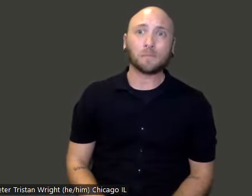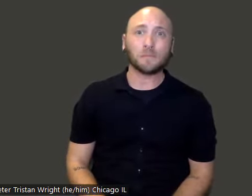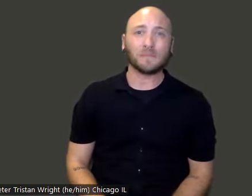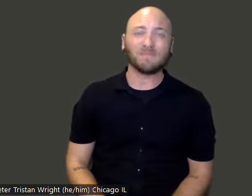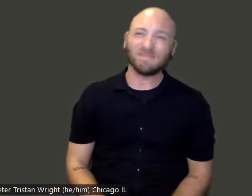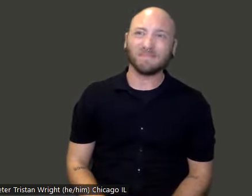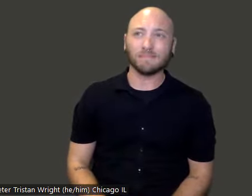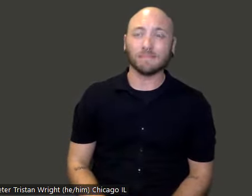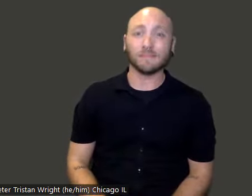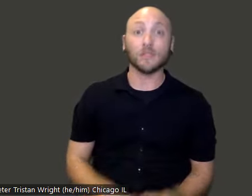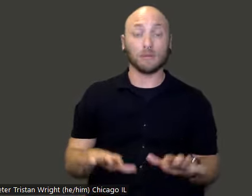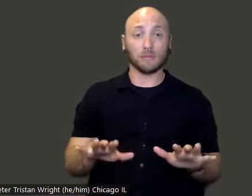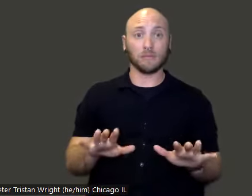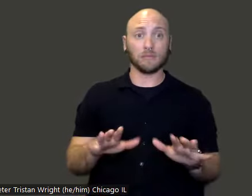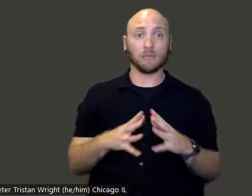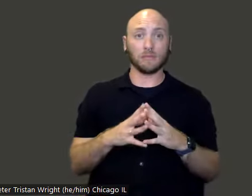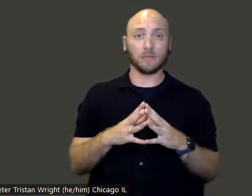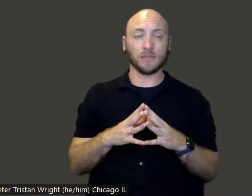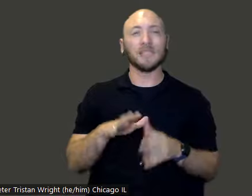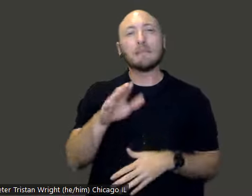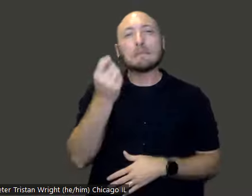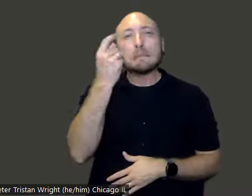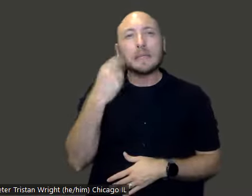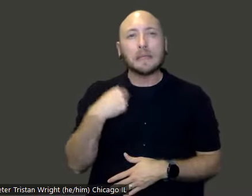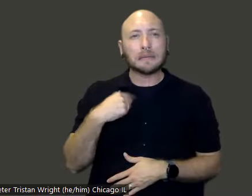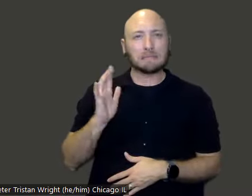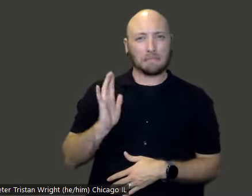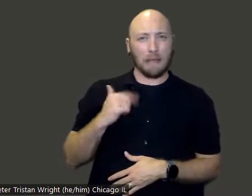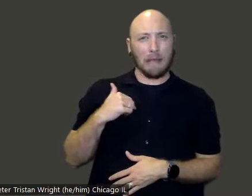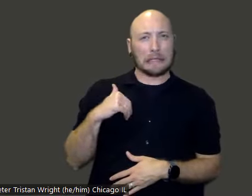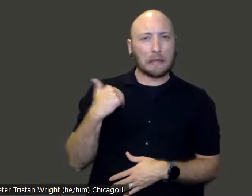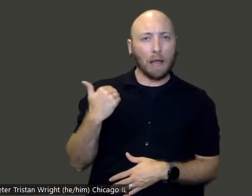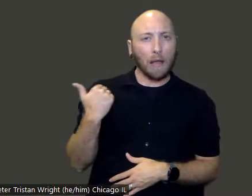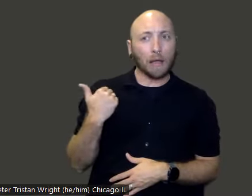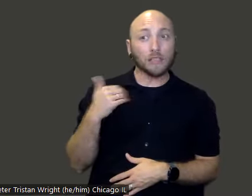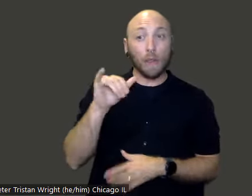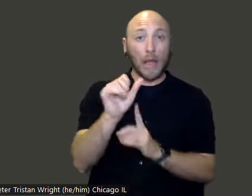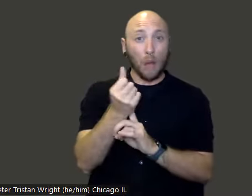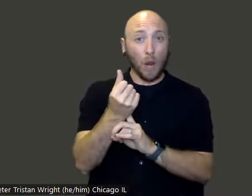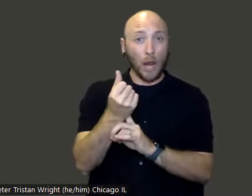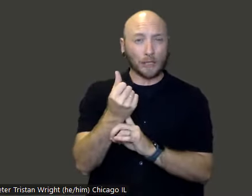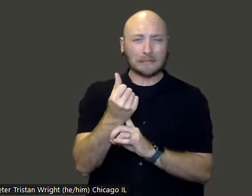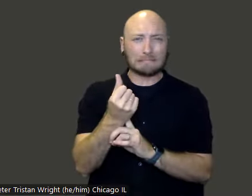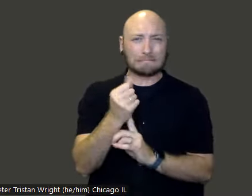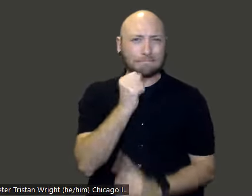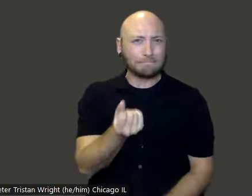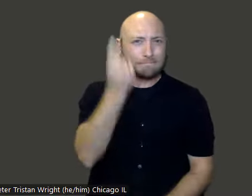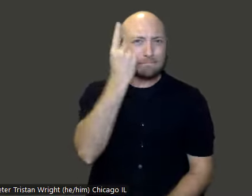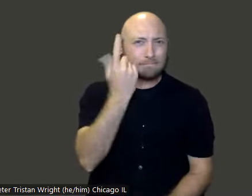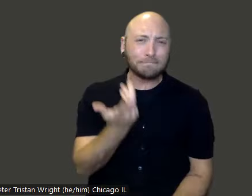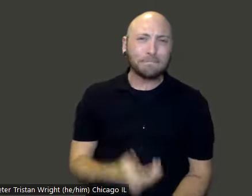that was kind of the point where I was still so young that I didn't understand what was happening, but I was still very